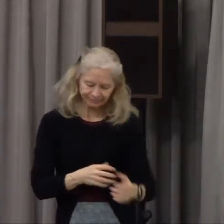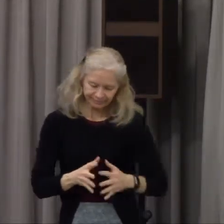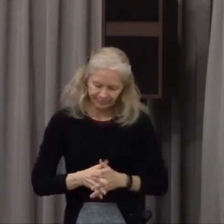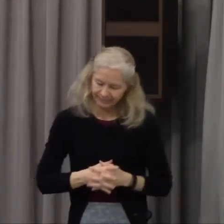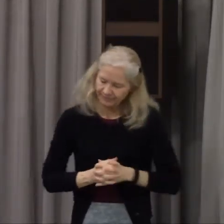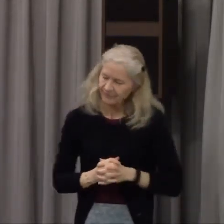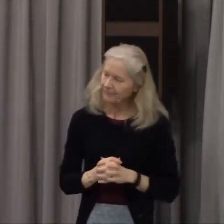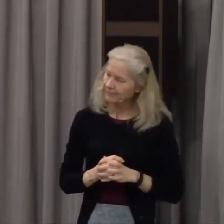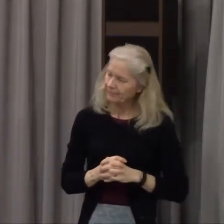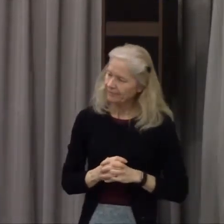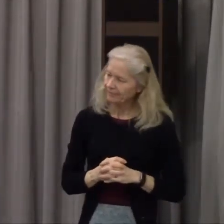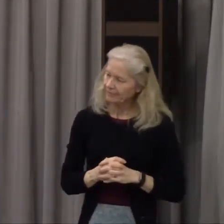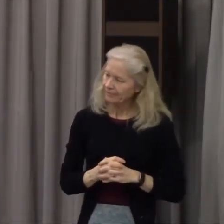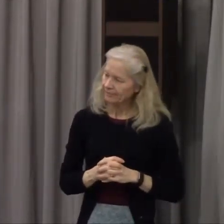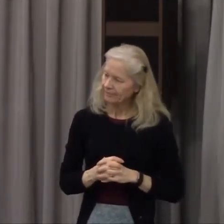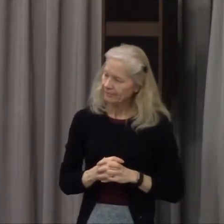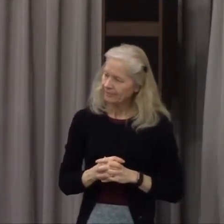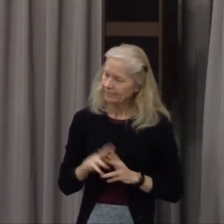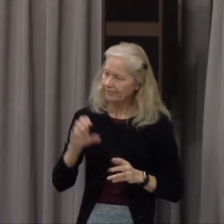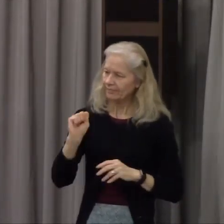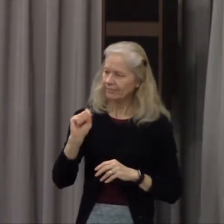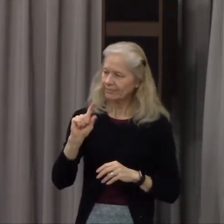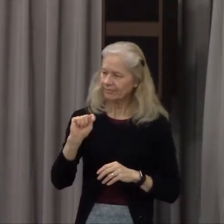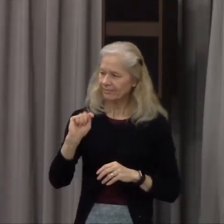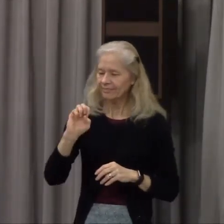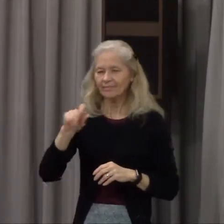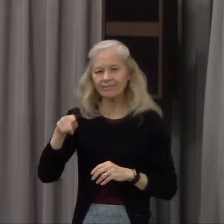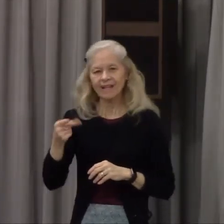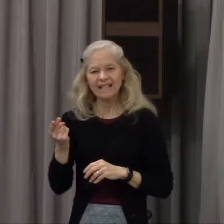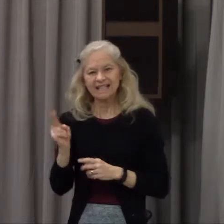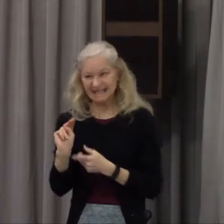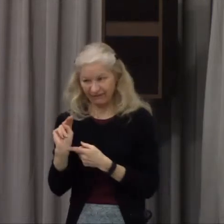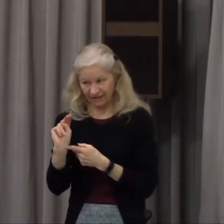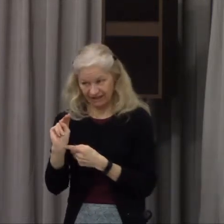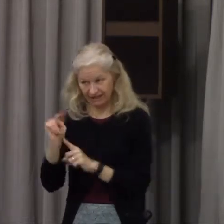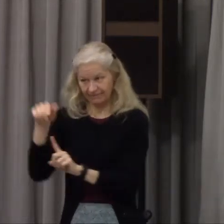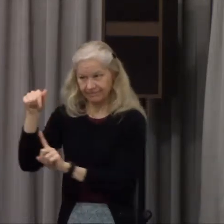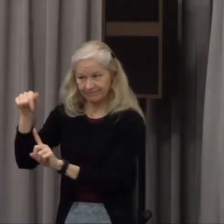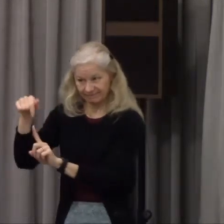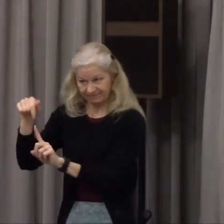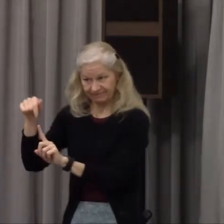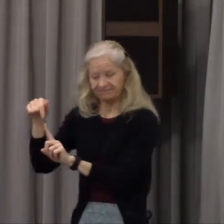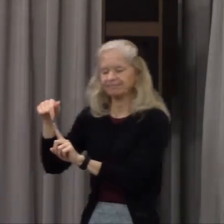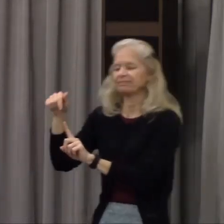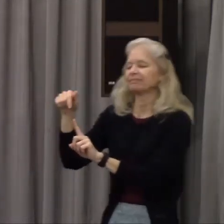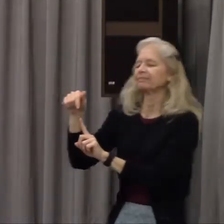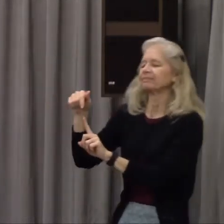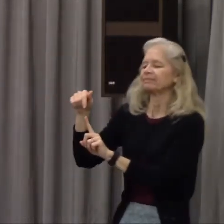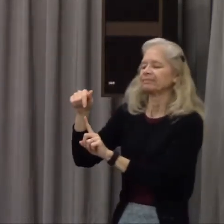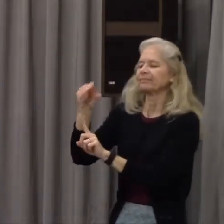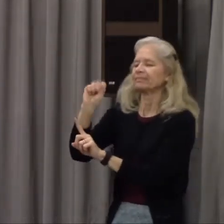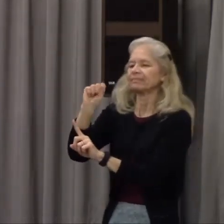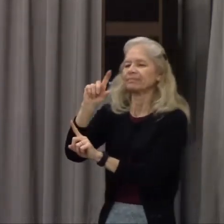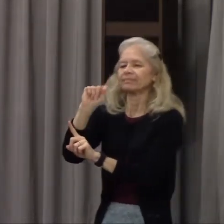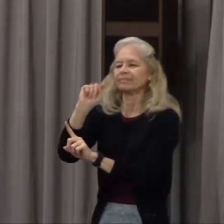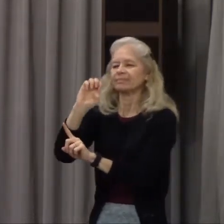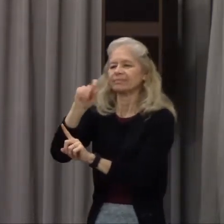and the evangelists. They got to stop this. So they call him in and want to make him accountable.